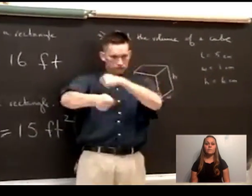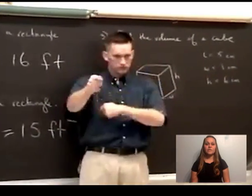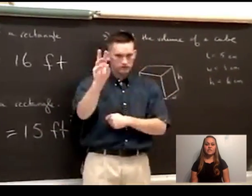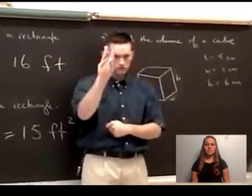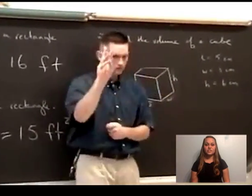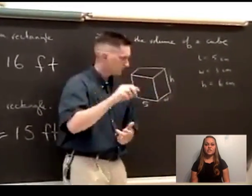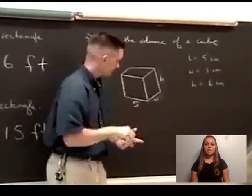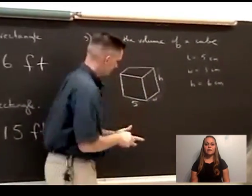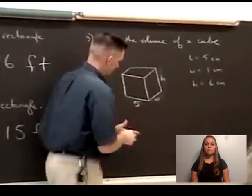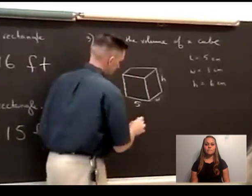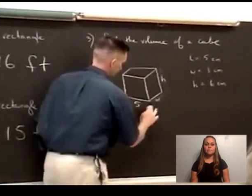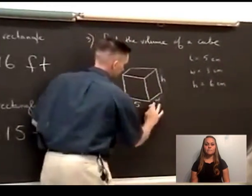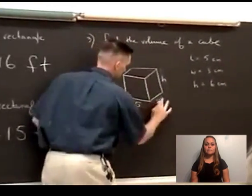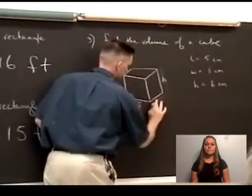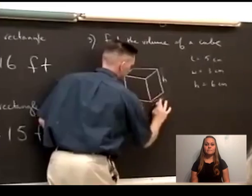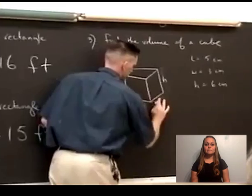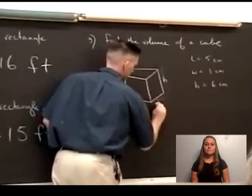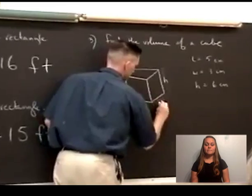Good job, we need to change that out.